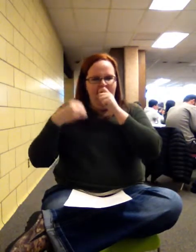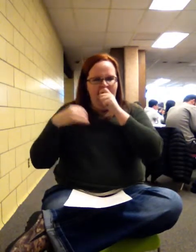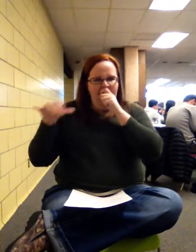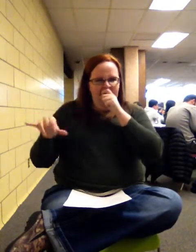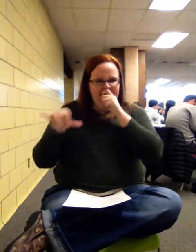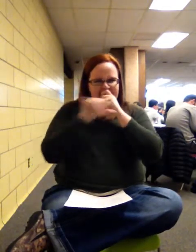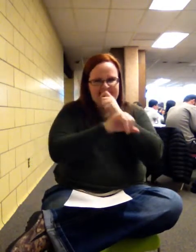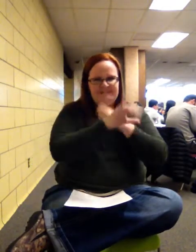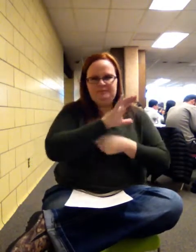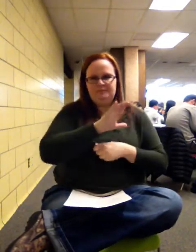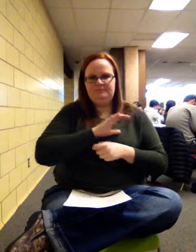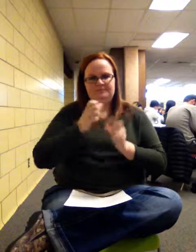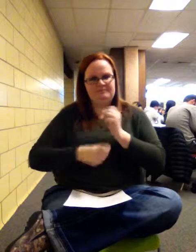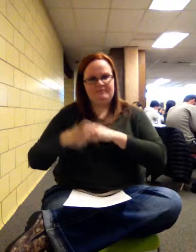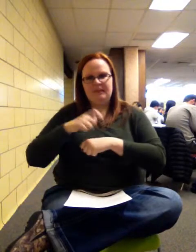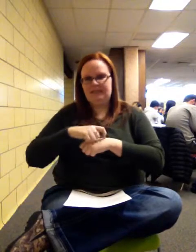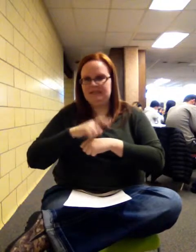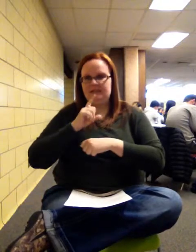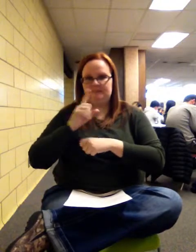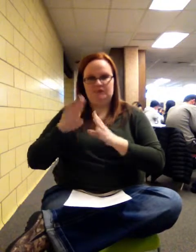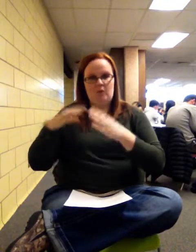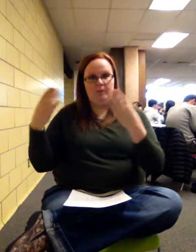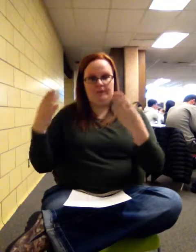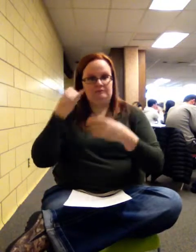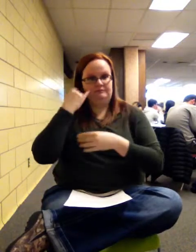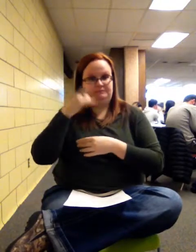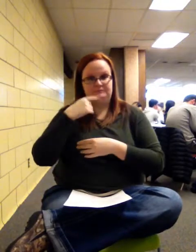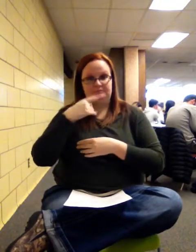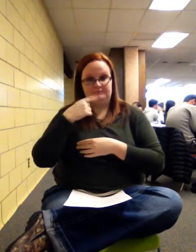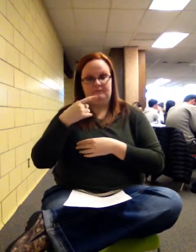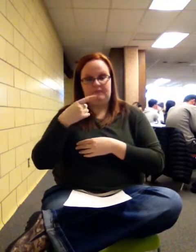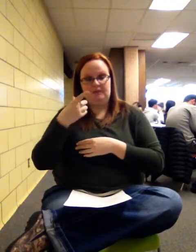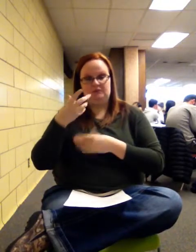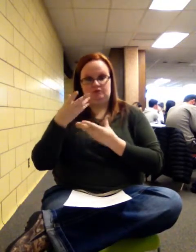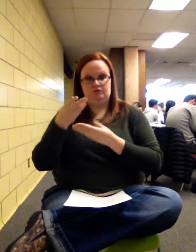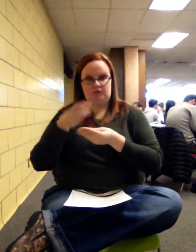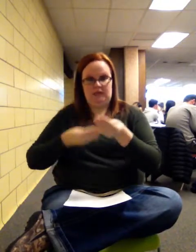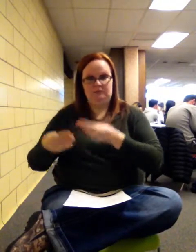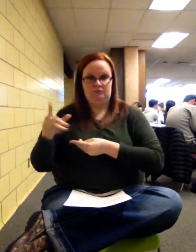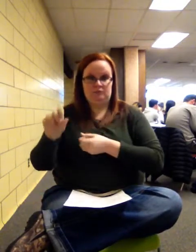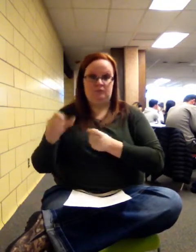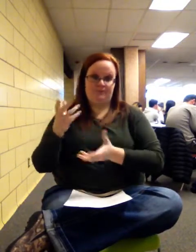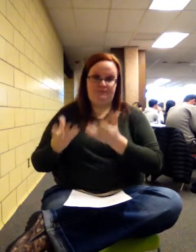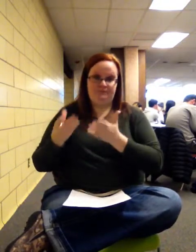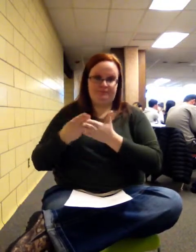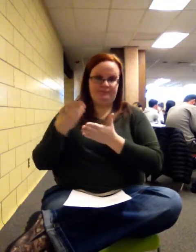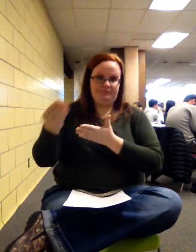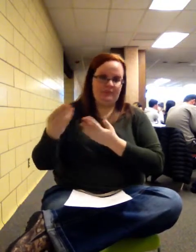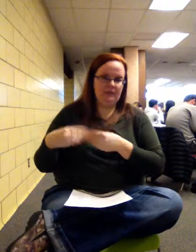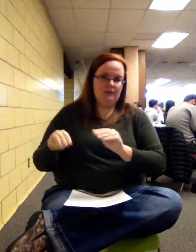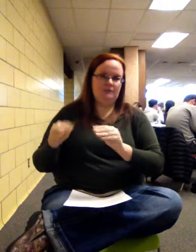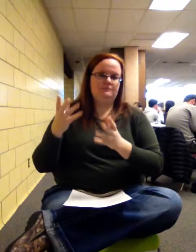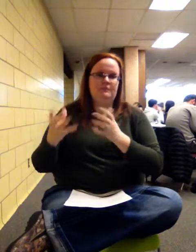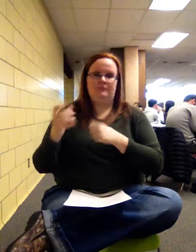characteristic. Anytime the stock market is open, if it's a publicly traded stock, you can probably buy and sell that stock. It might not be the price you